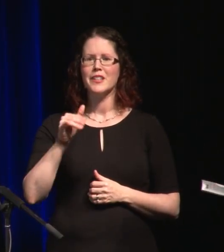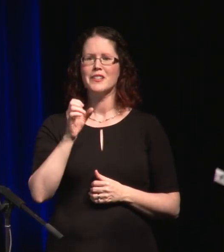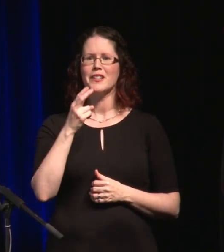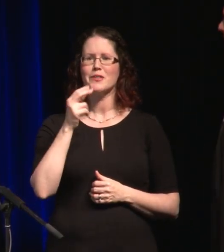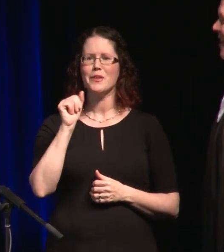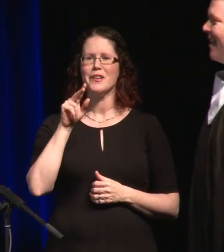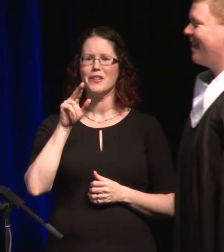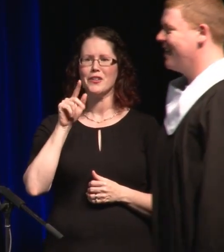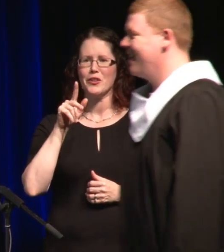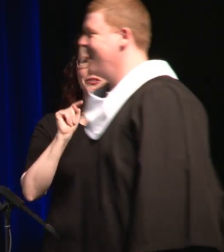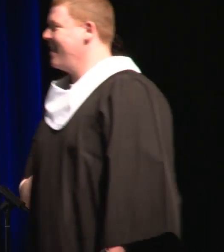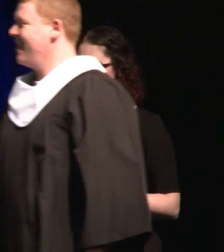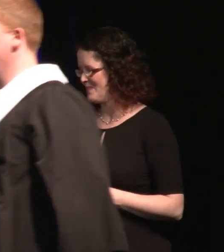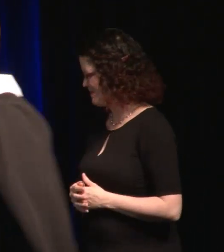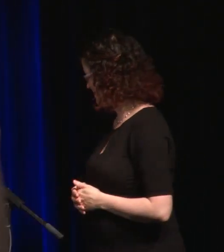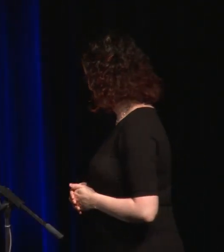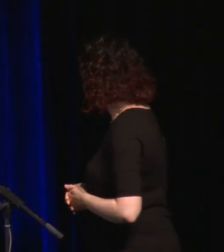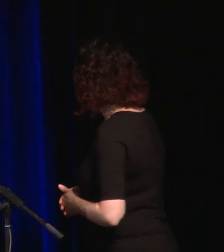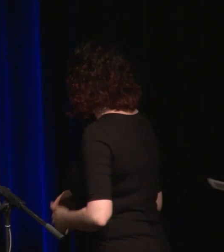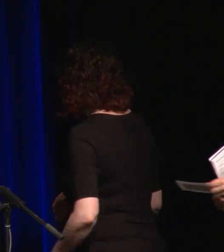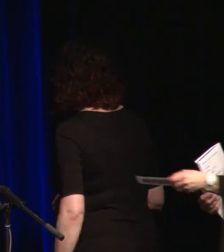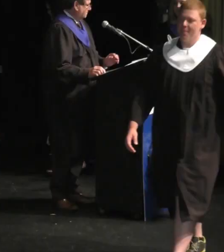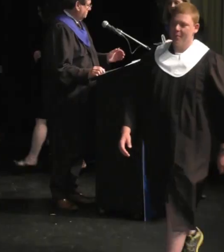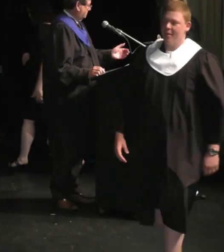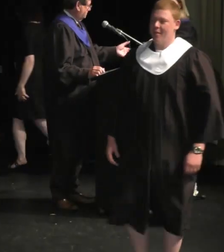Joshua Curry.